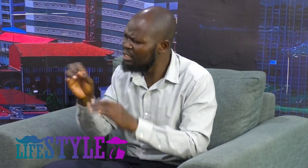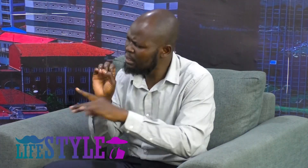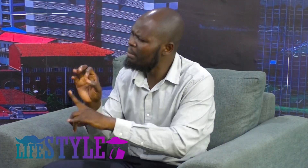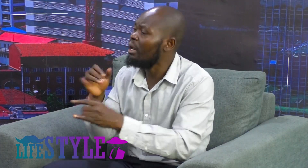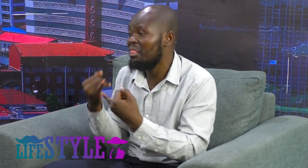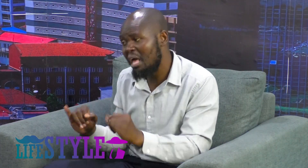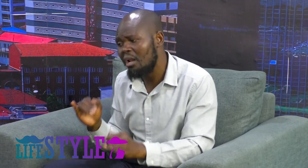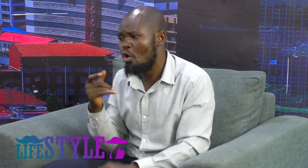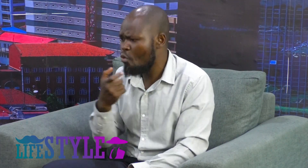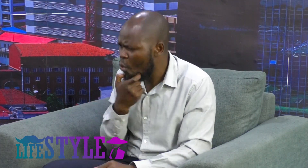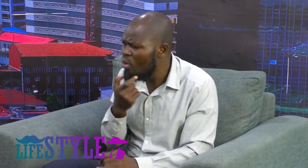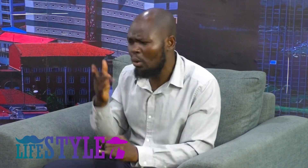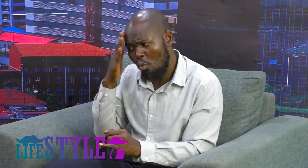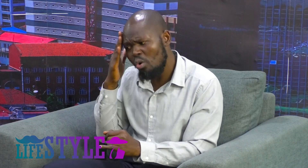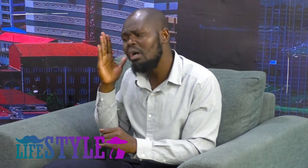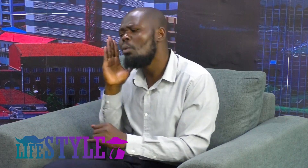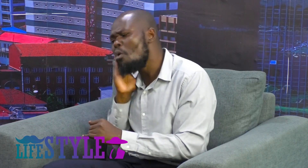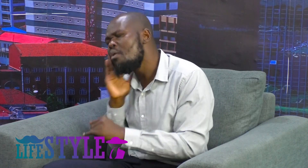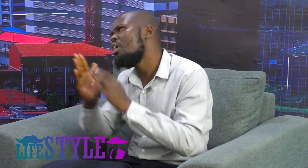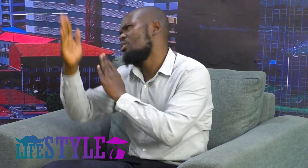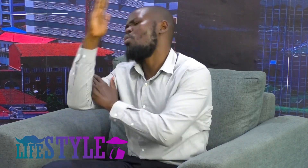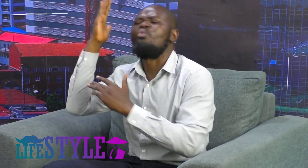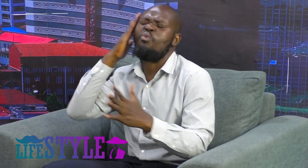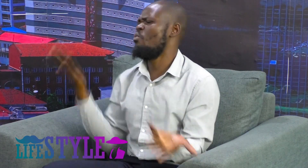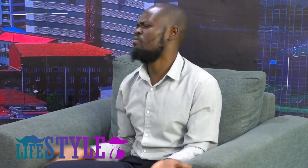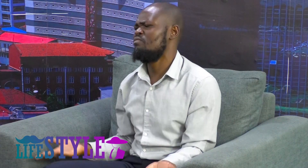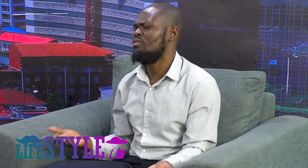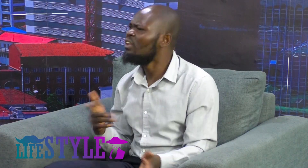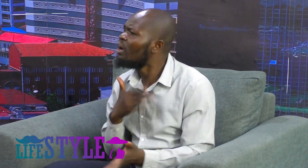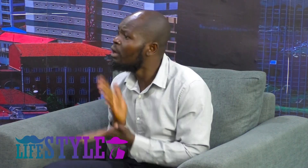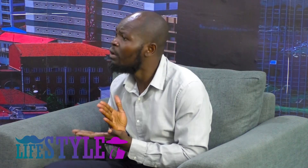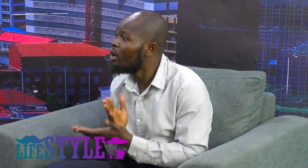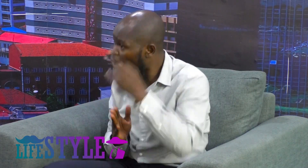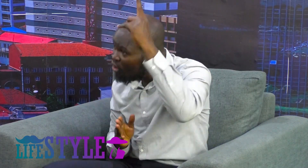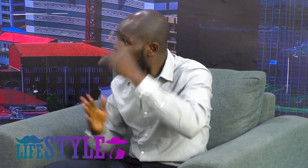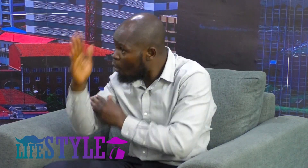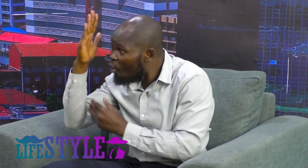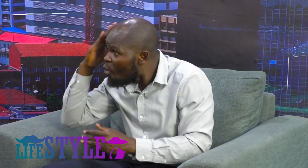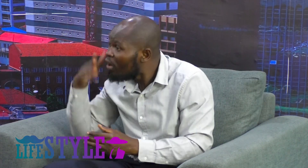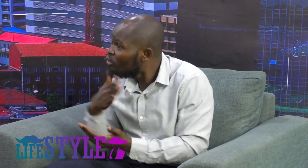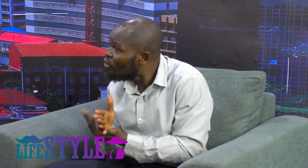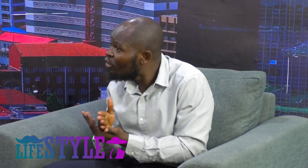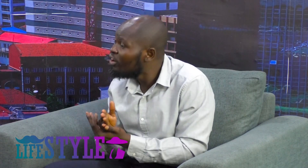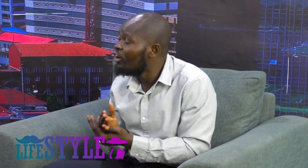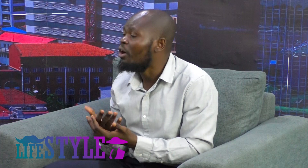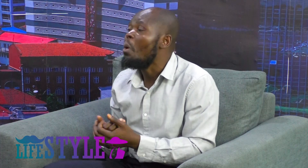And then now I met some other friends of mine who are lower, who helped me, to learn. So they